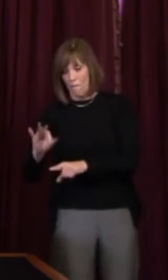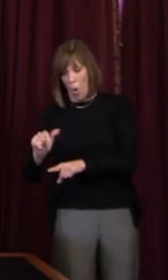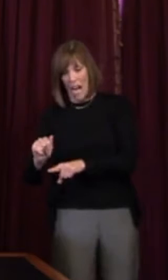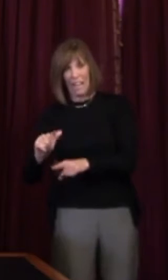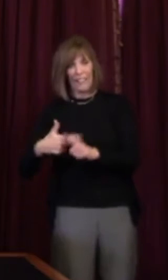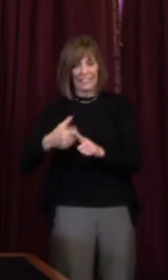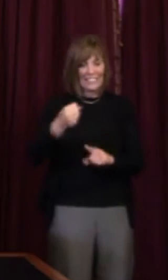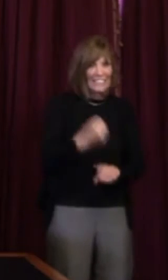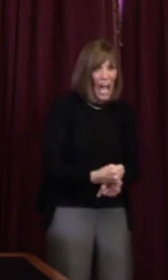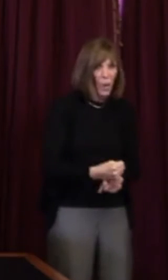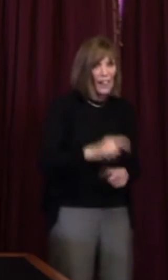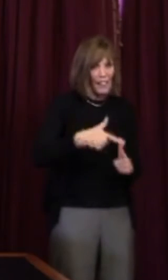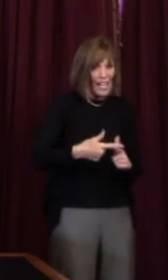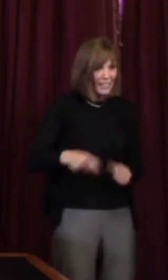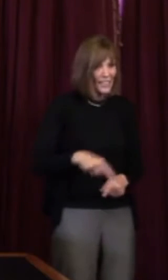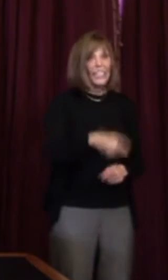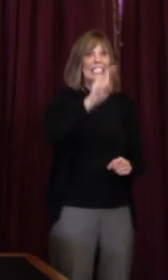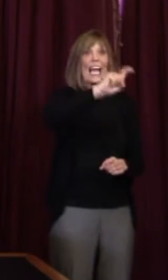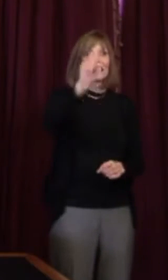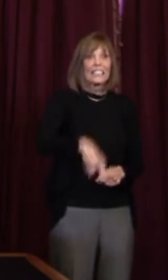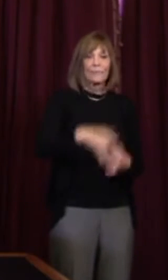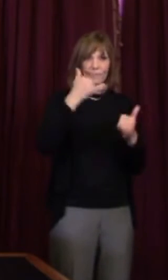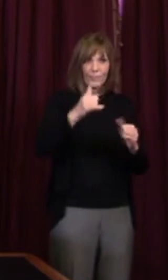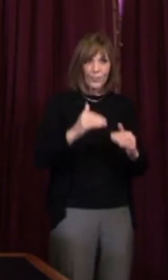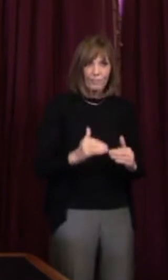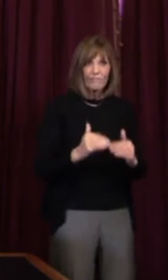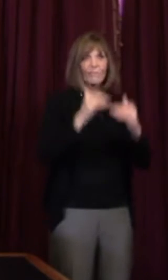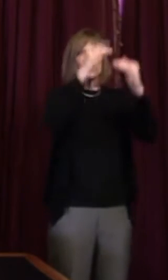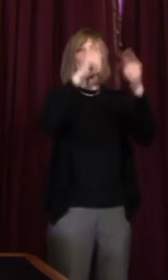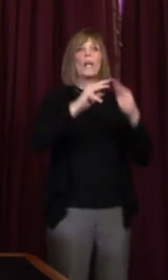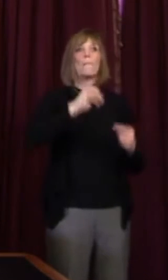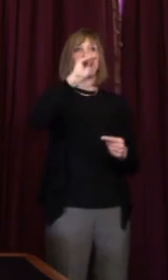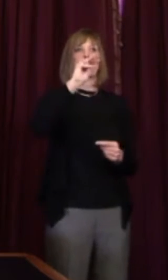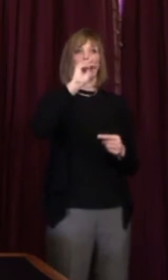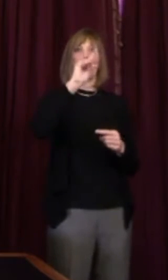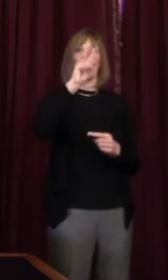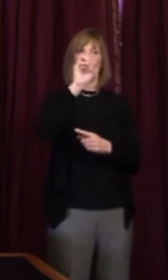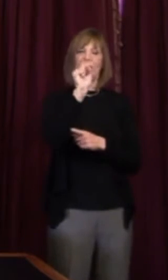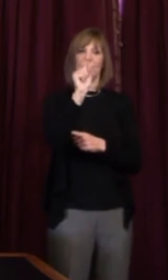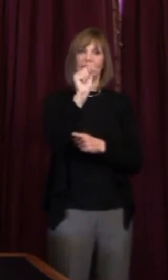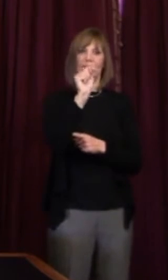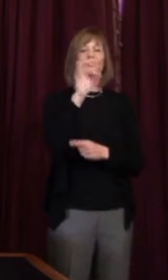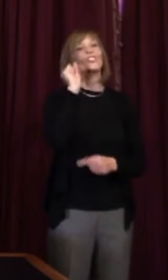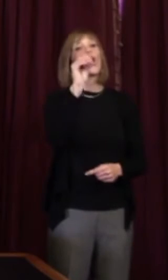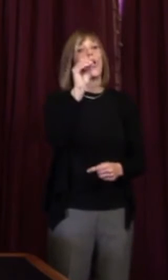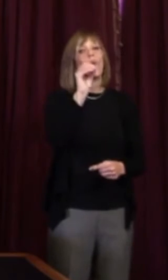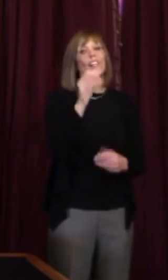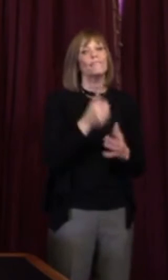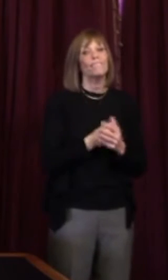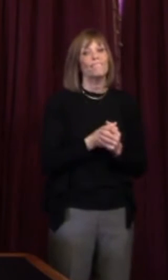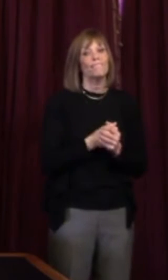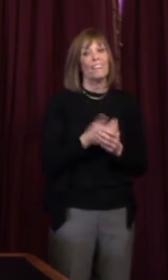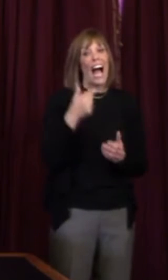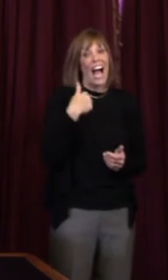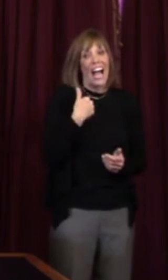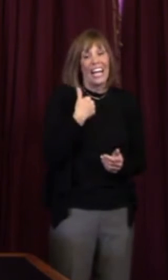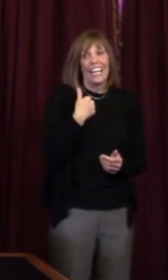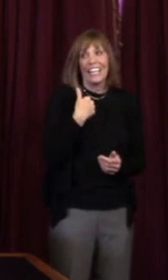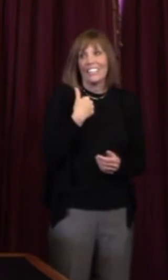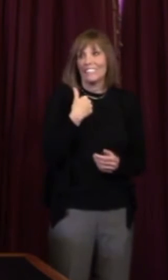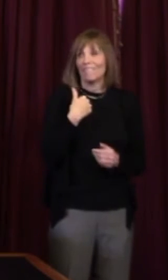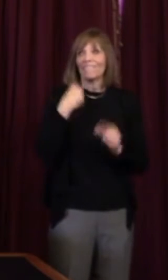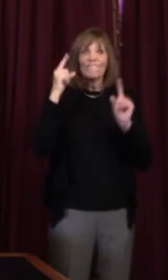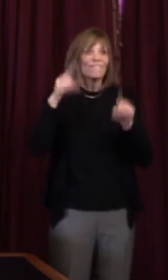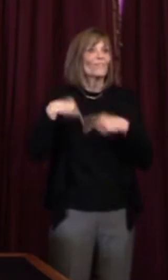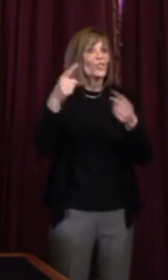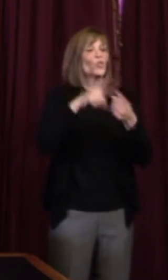moved south, then it moved to Texas. Now it's in the Midwest. And so, you know, I have continued